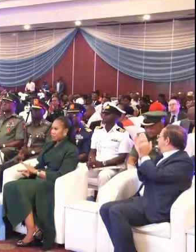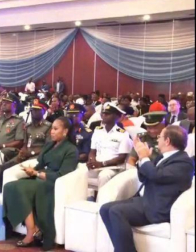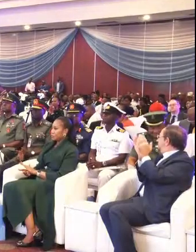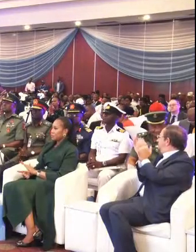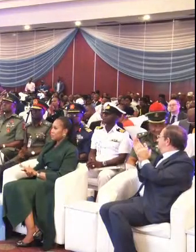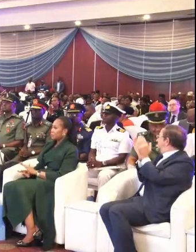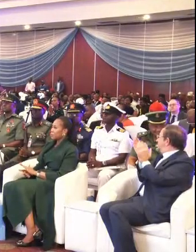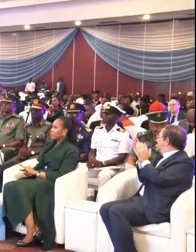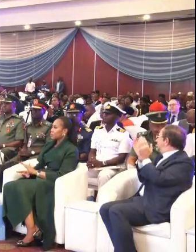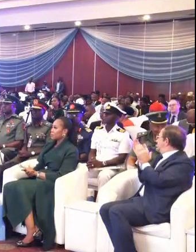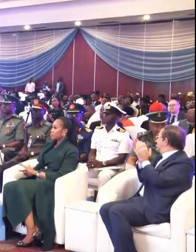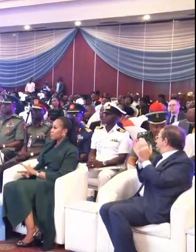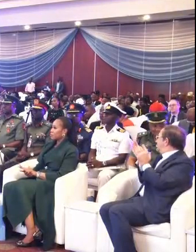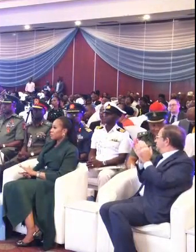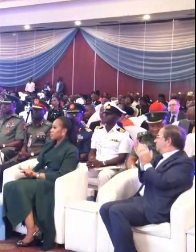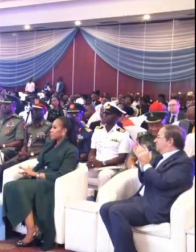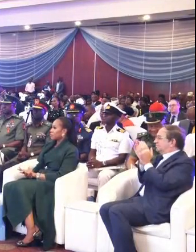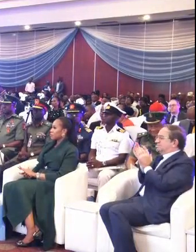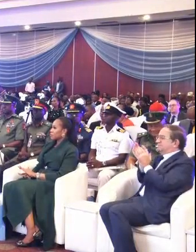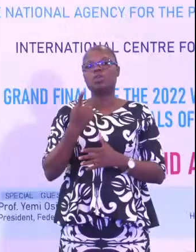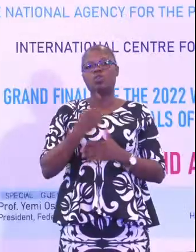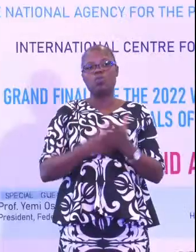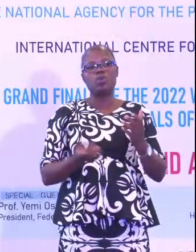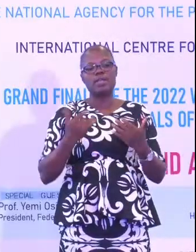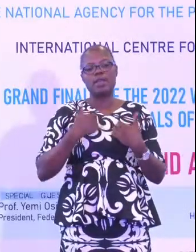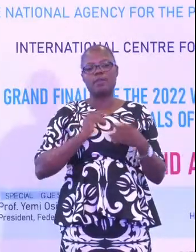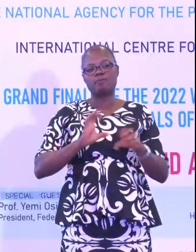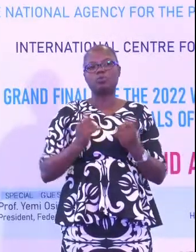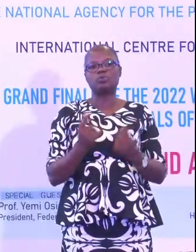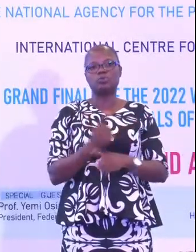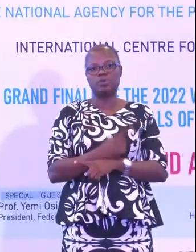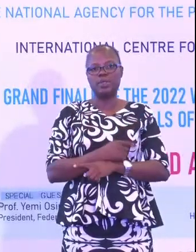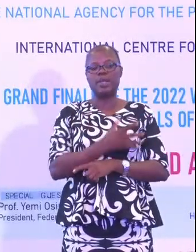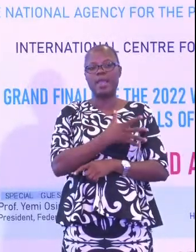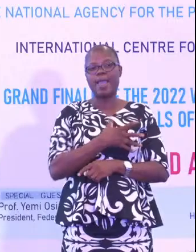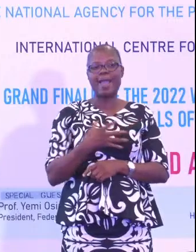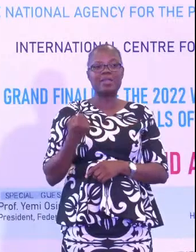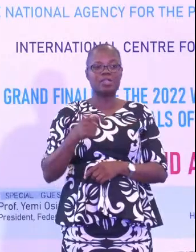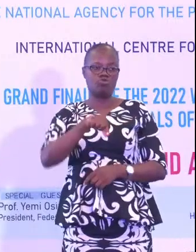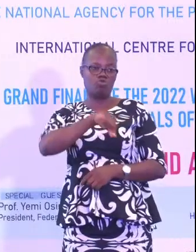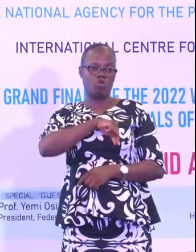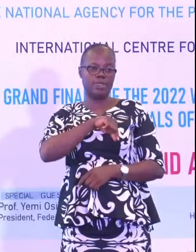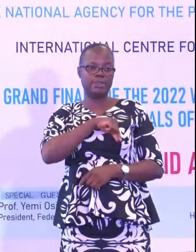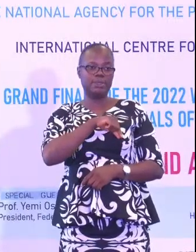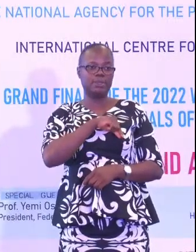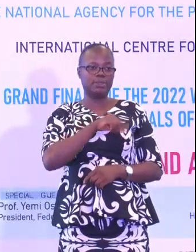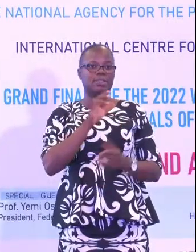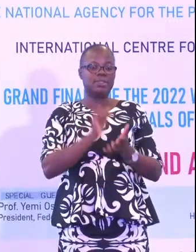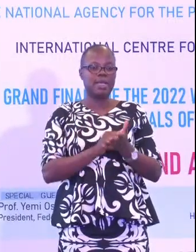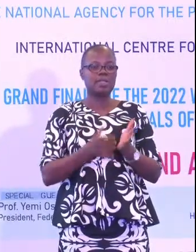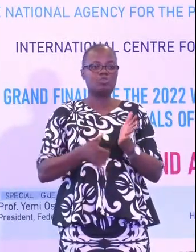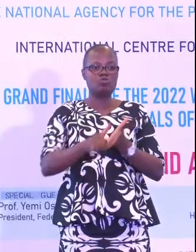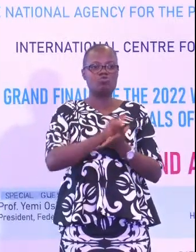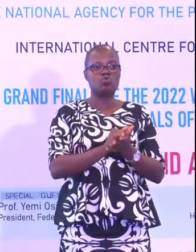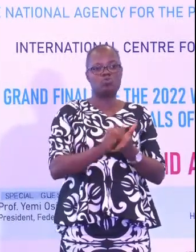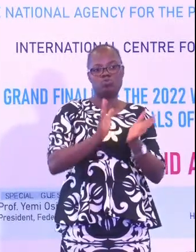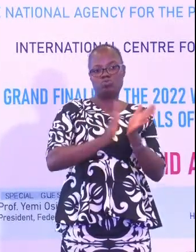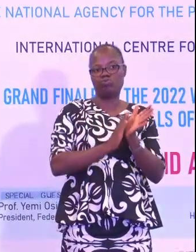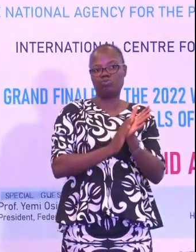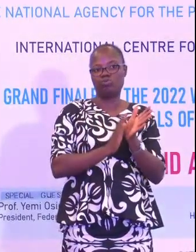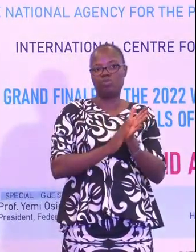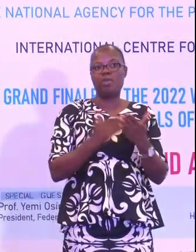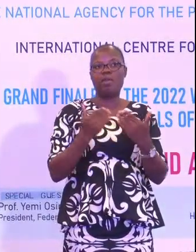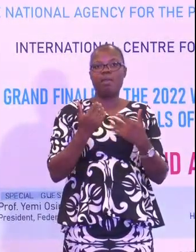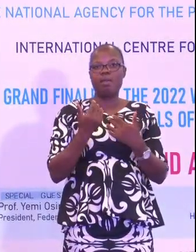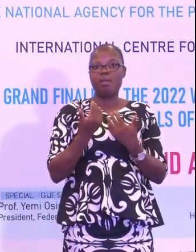And we have seen what they have done today and the quality that those schools